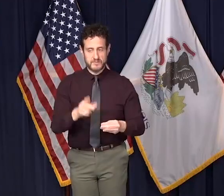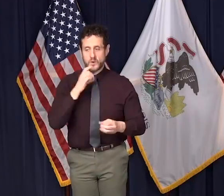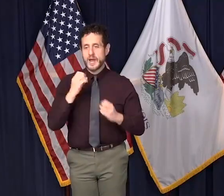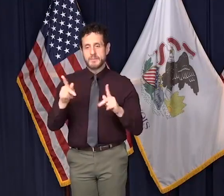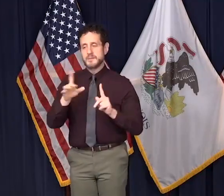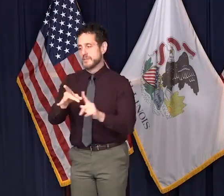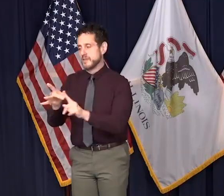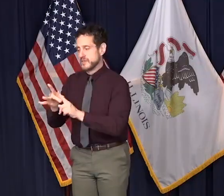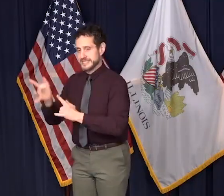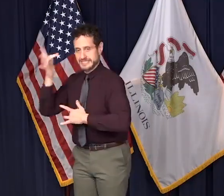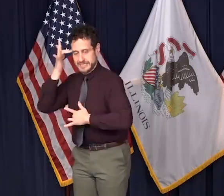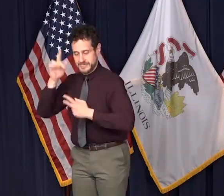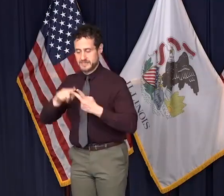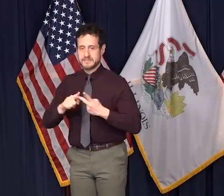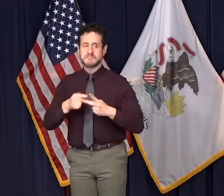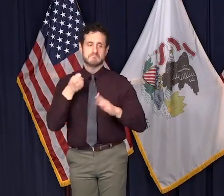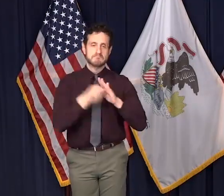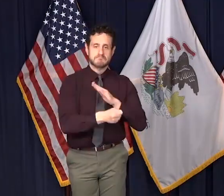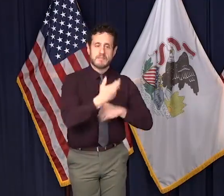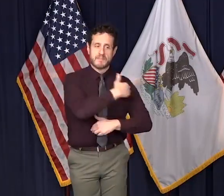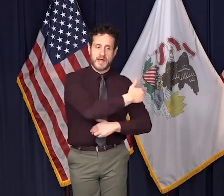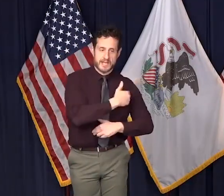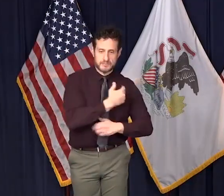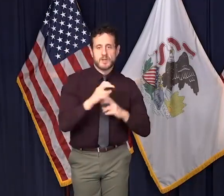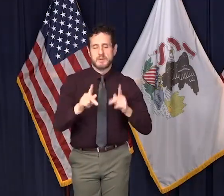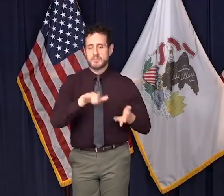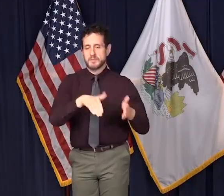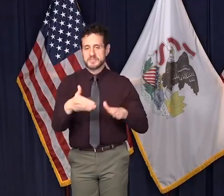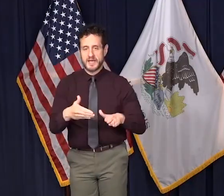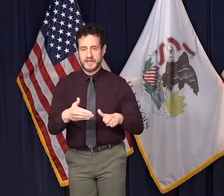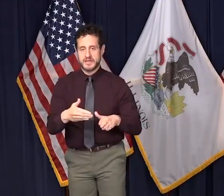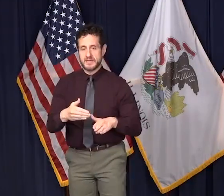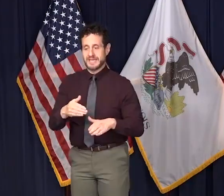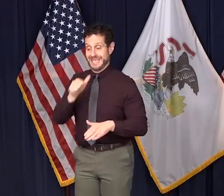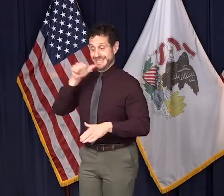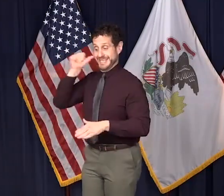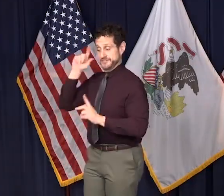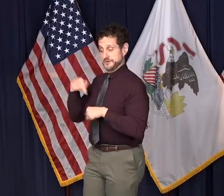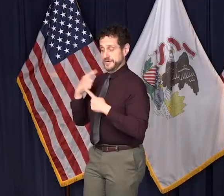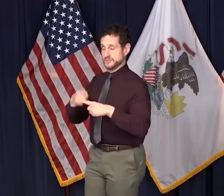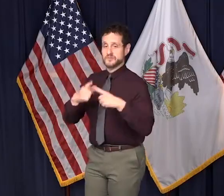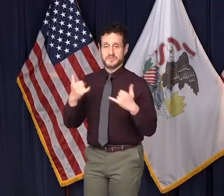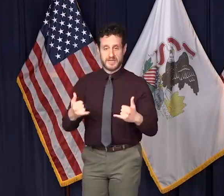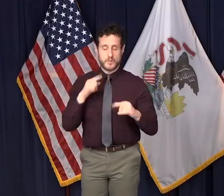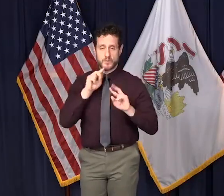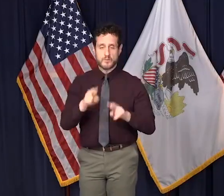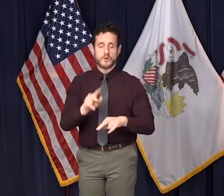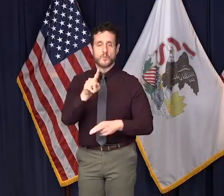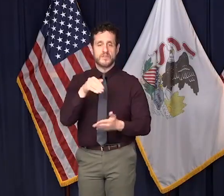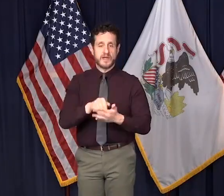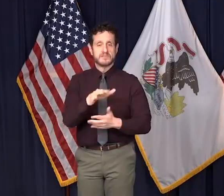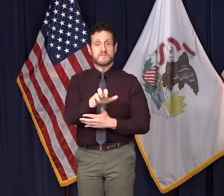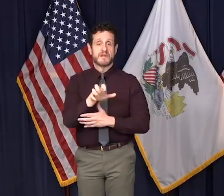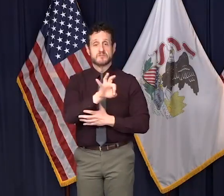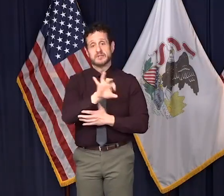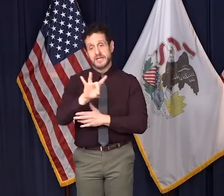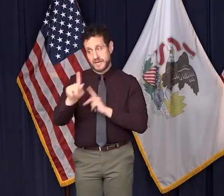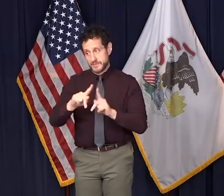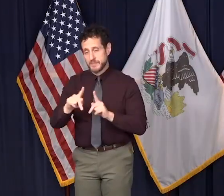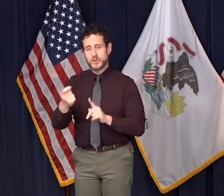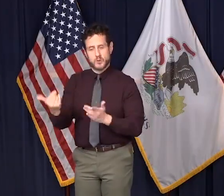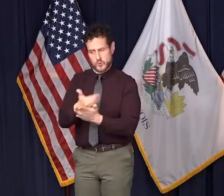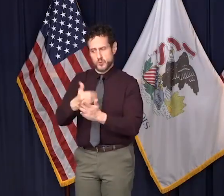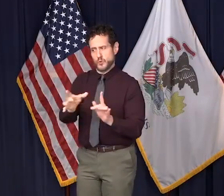and hospitalizations. So since yesterday, we are reporting 1,598 people who are newly diagnosed